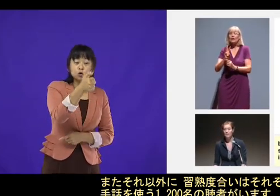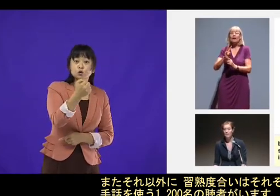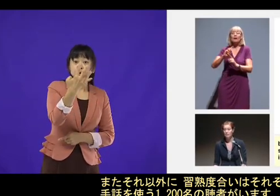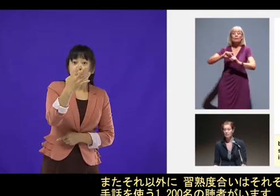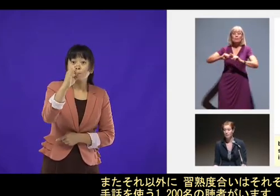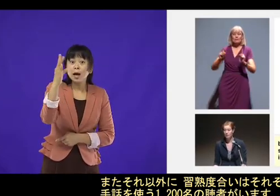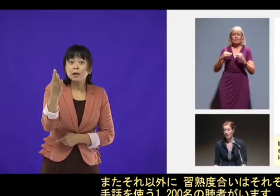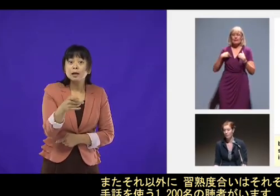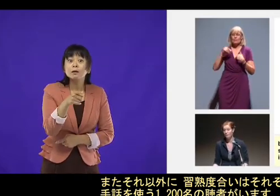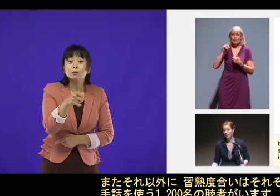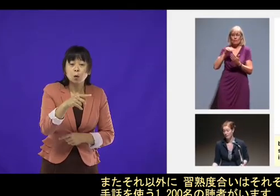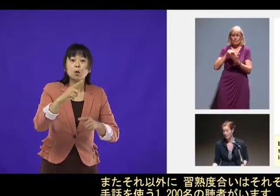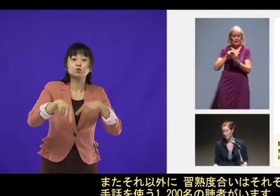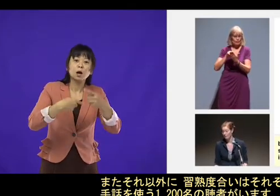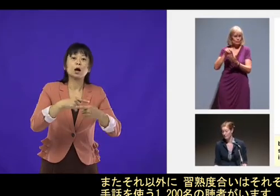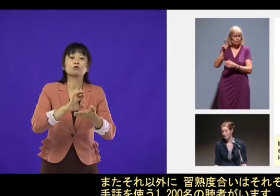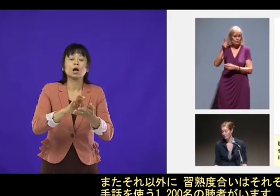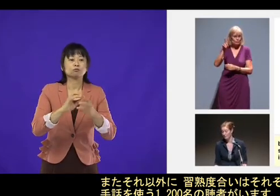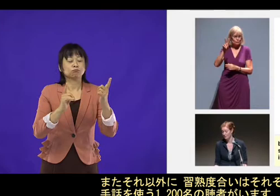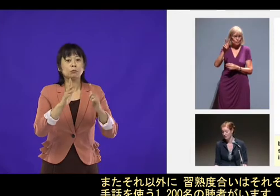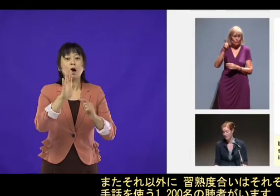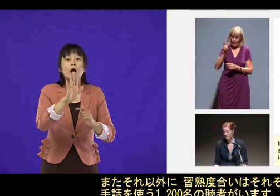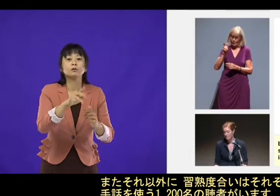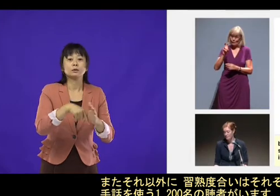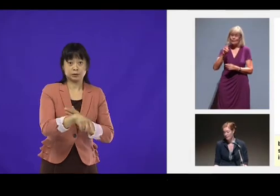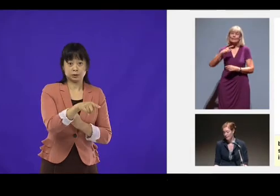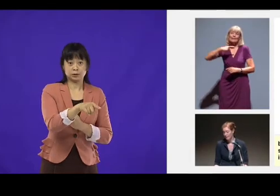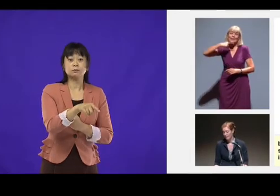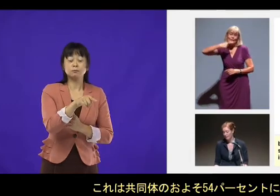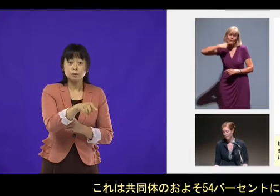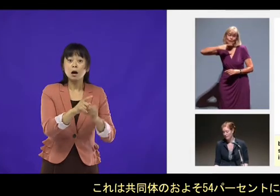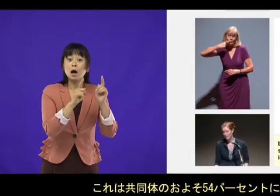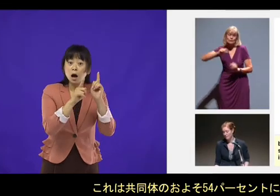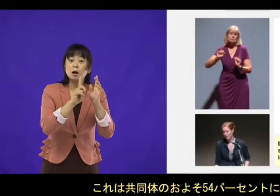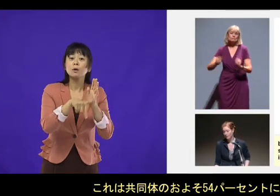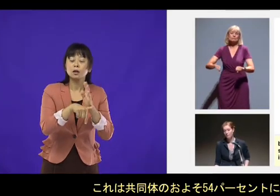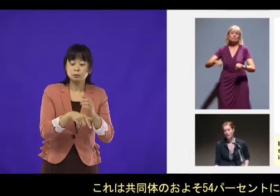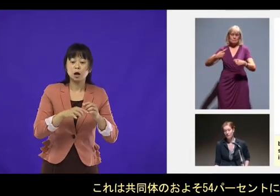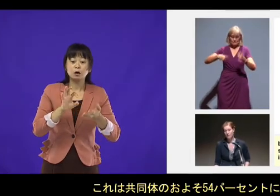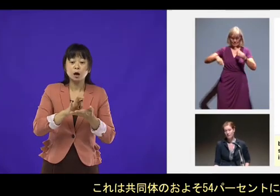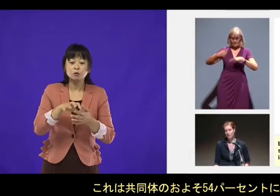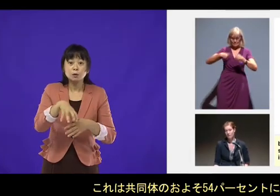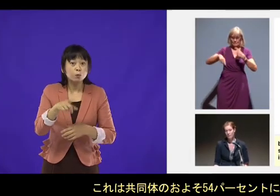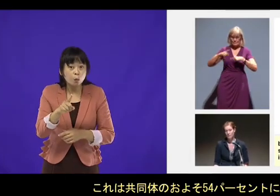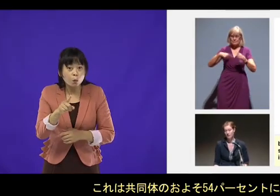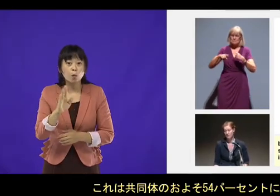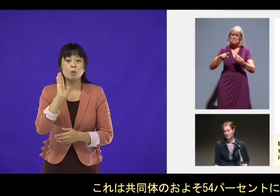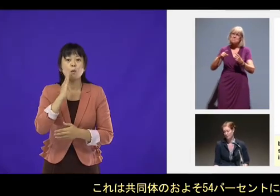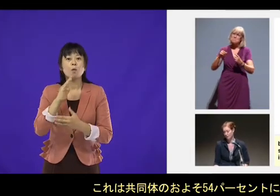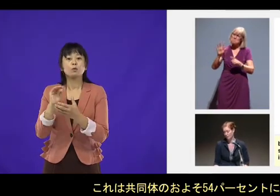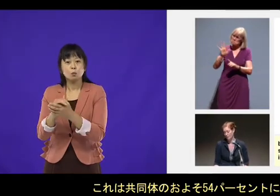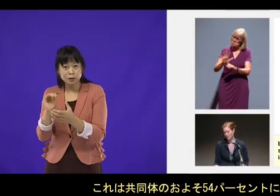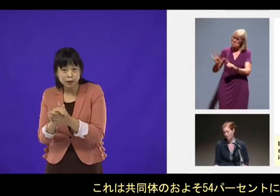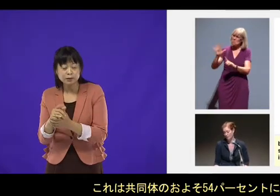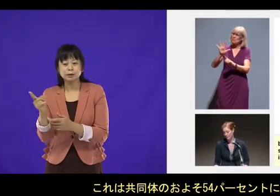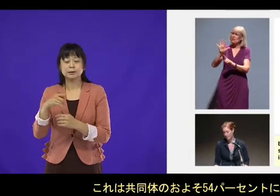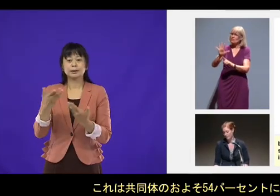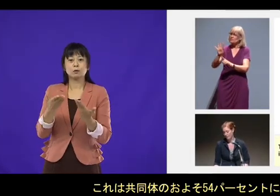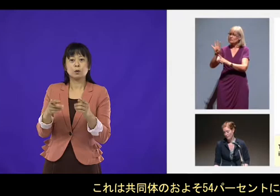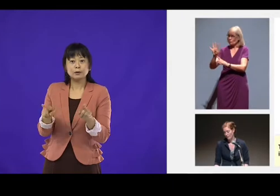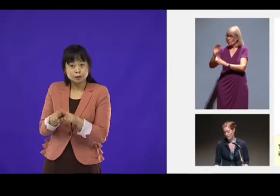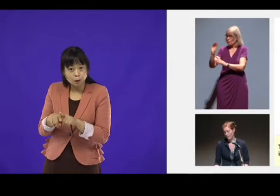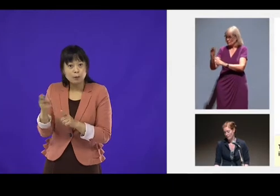1,200 hearing people who sign with varying degrees of proficiency. And that's about 54% of the